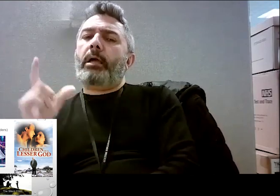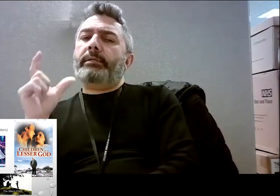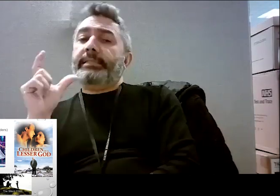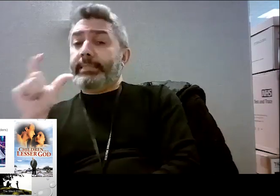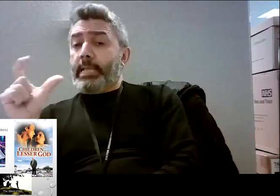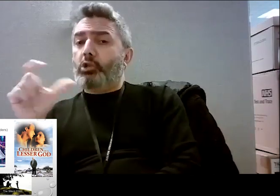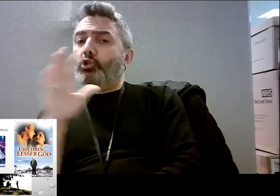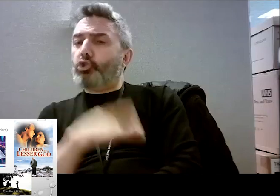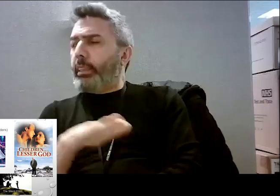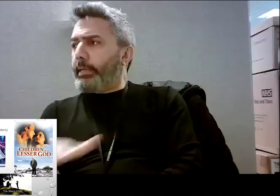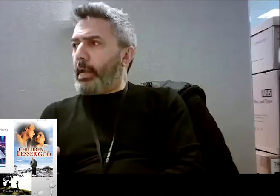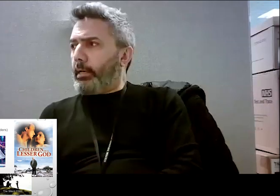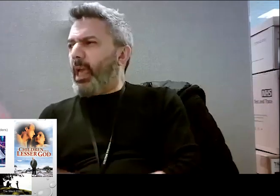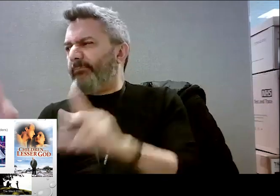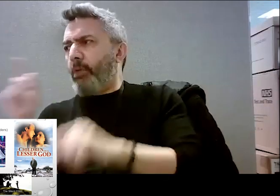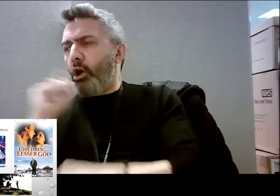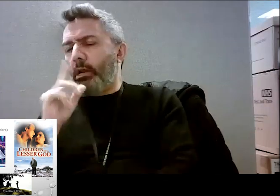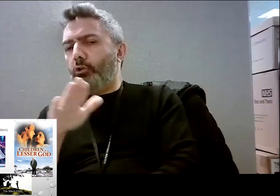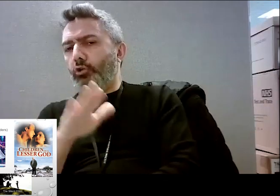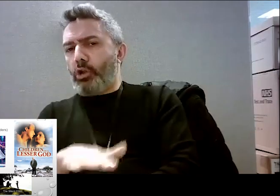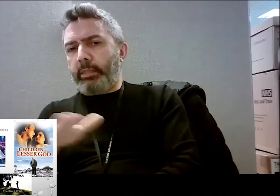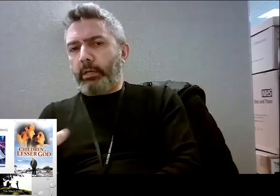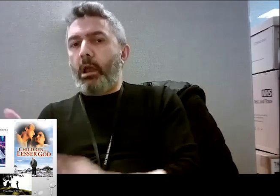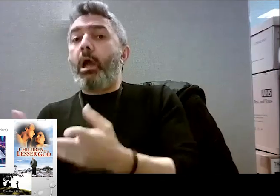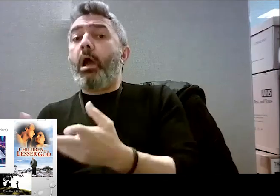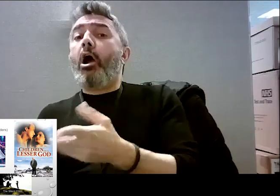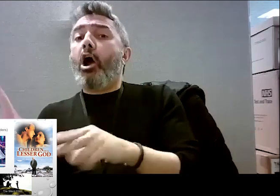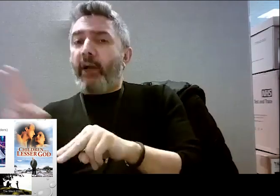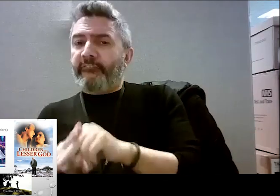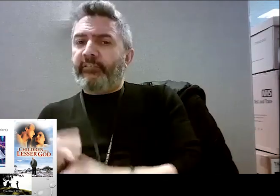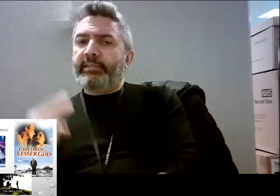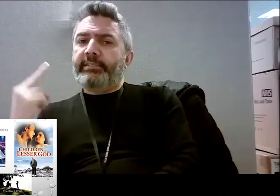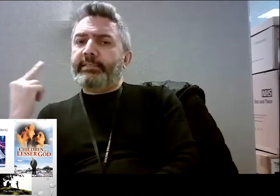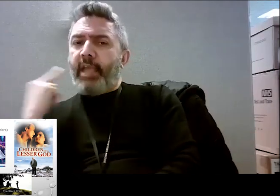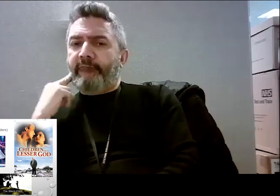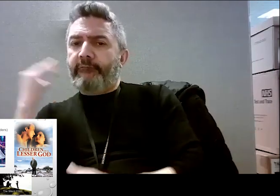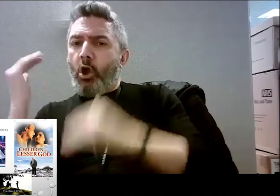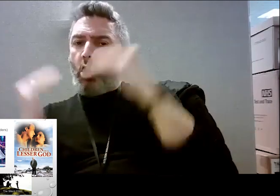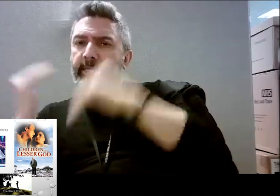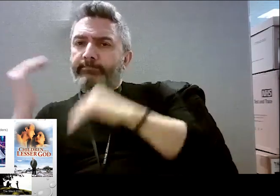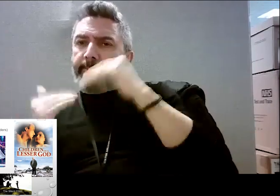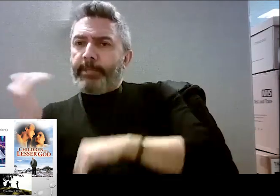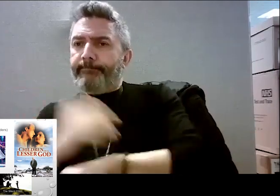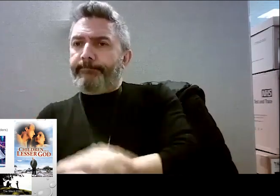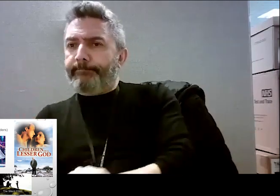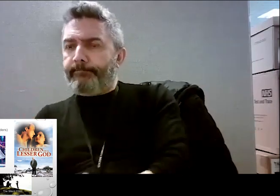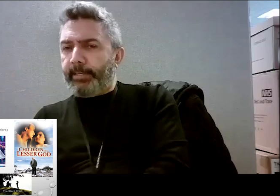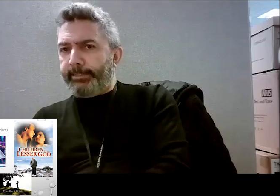film was from America. So CODA stands for Children of Deaf Adults.